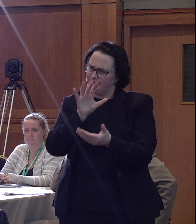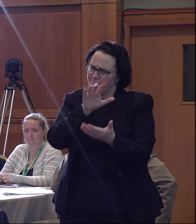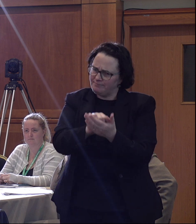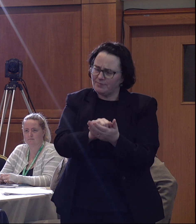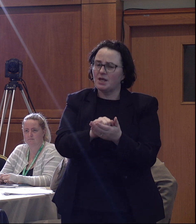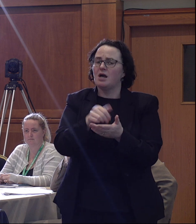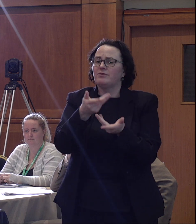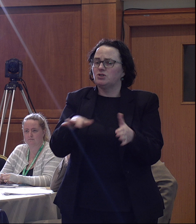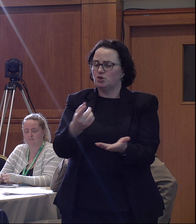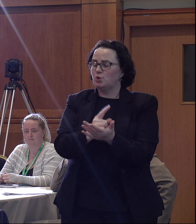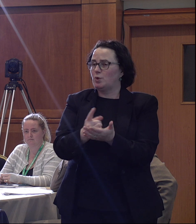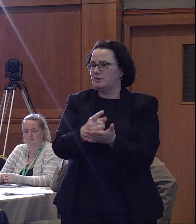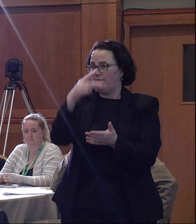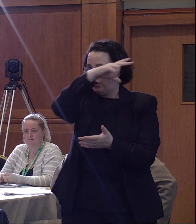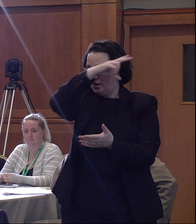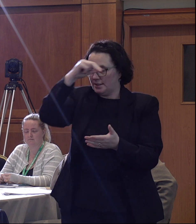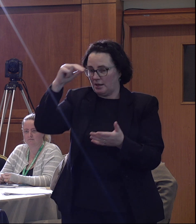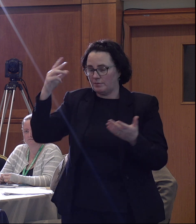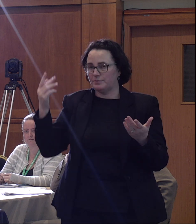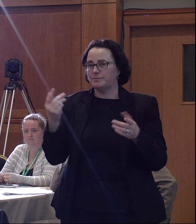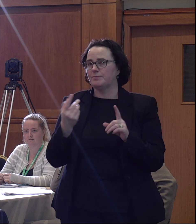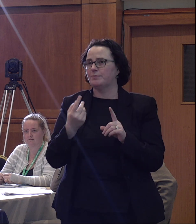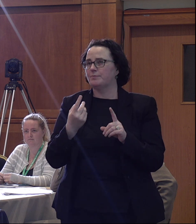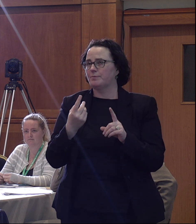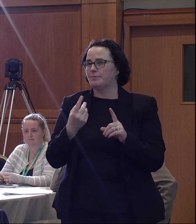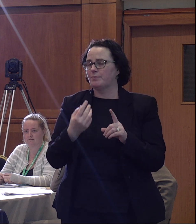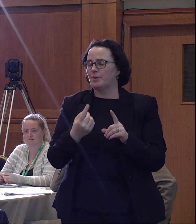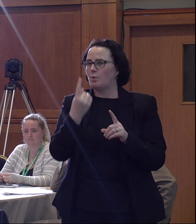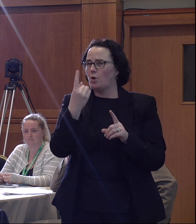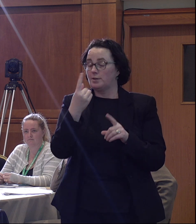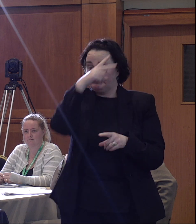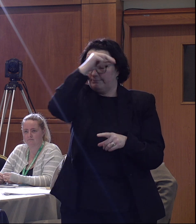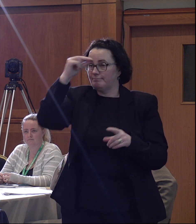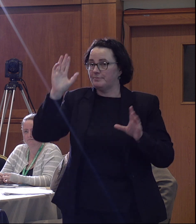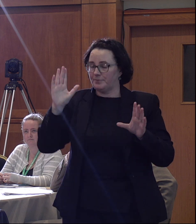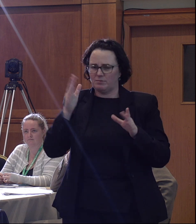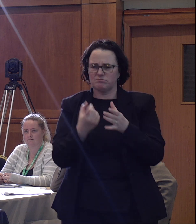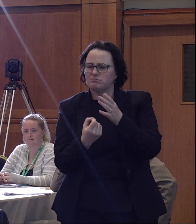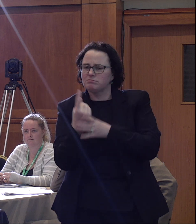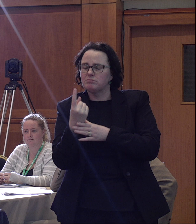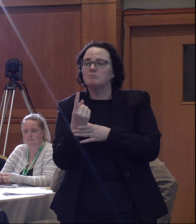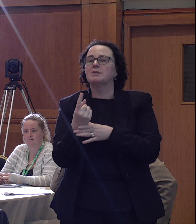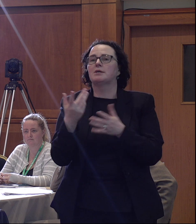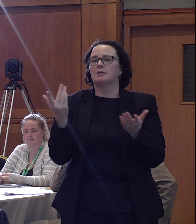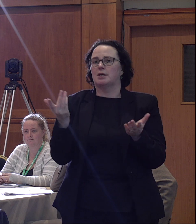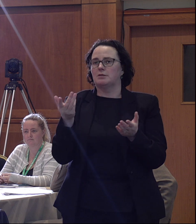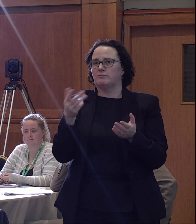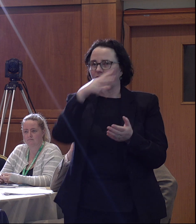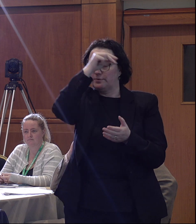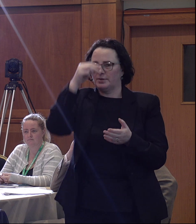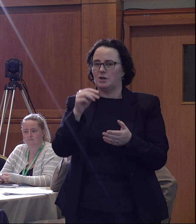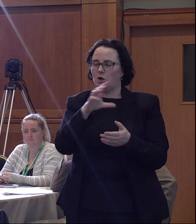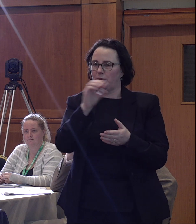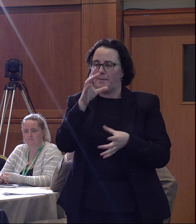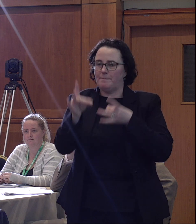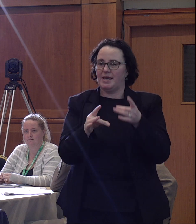children's toys. For example, one example was raised that a company makes